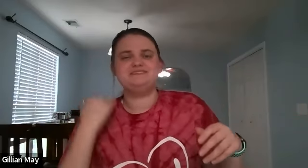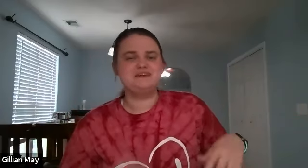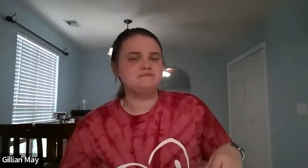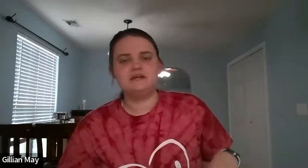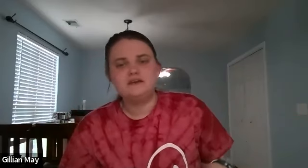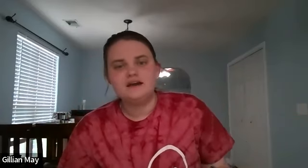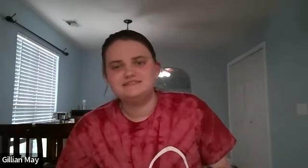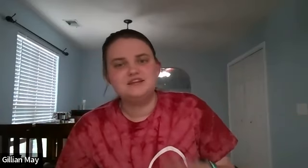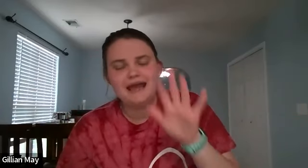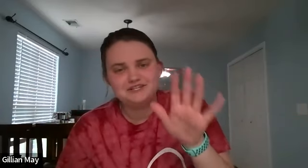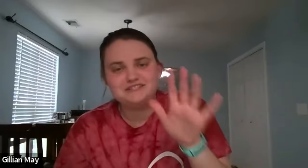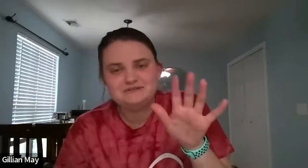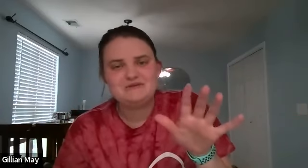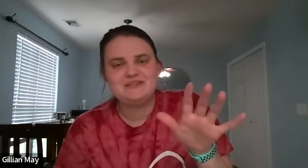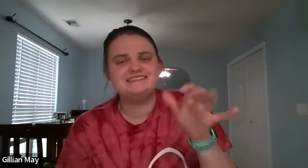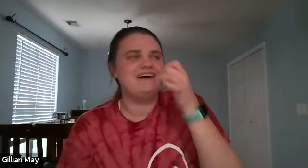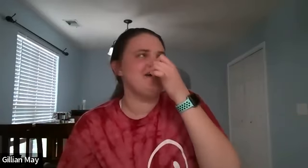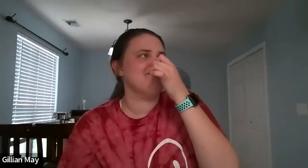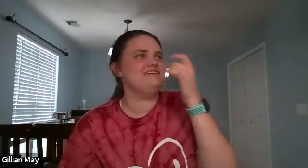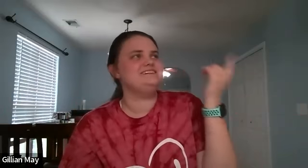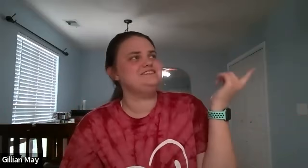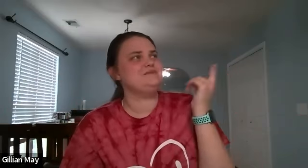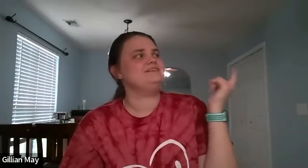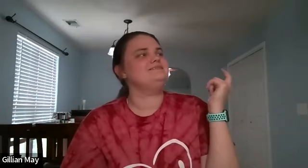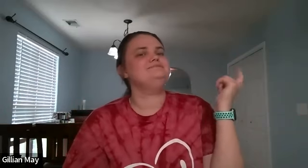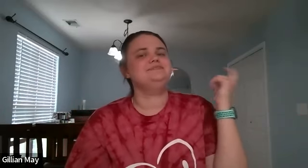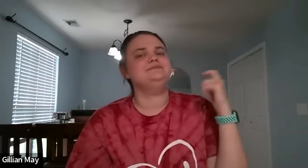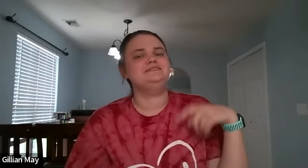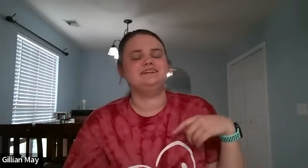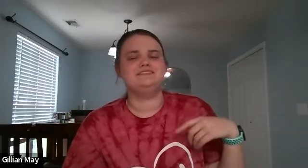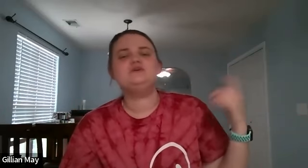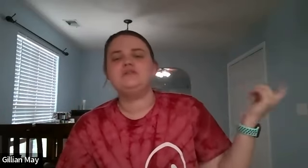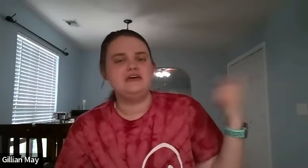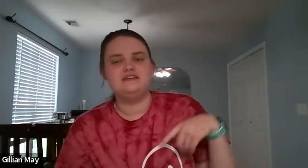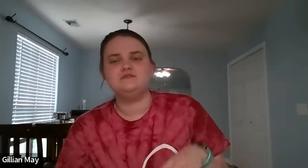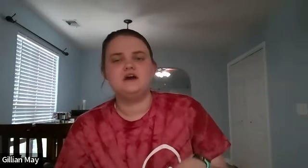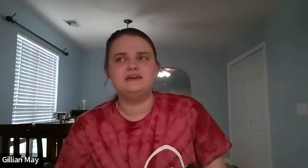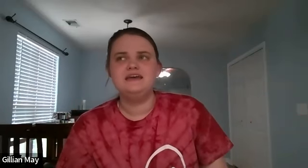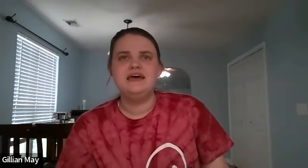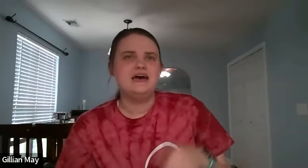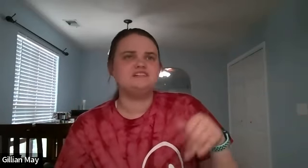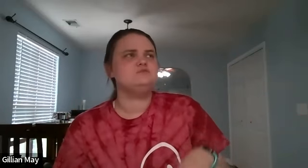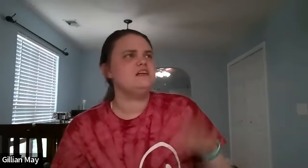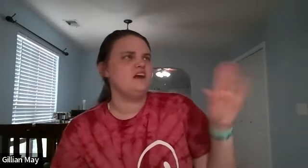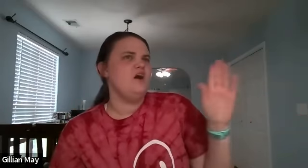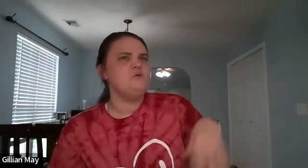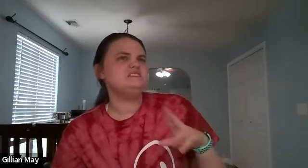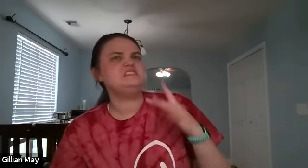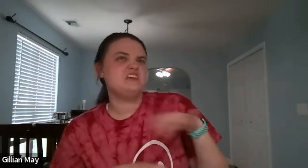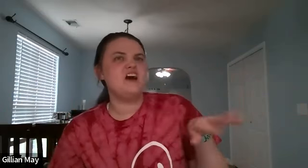sometimes I'm like, guys, no, I actually do know this. And I'll have another teacher, I'll be like, come here. And then they'll come in and my student will be like, what's the sign